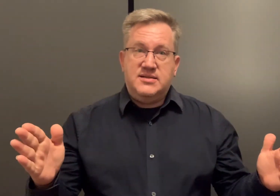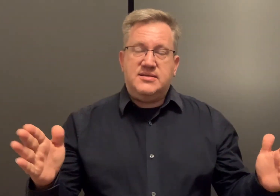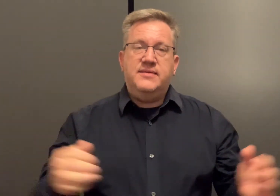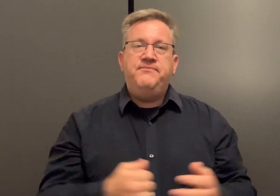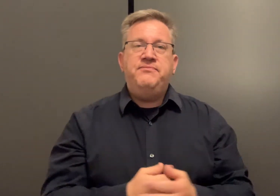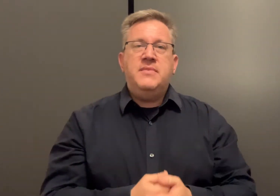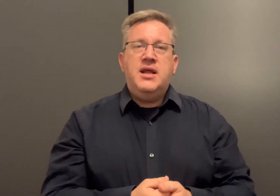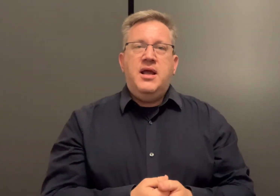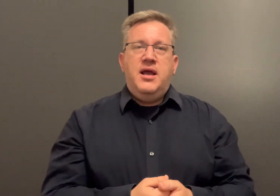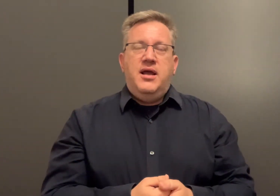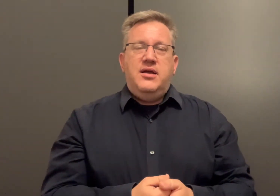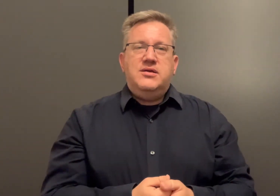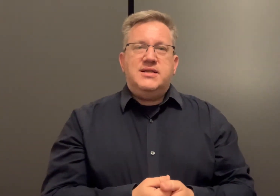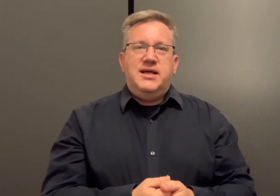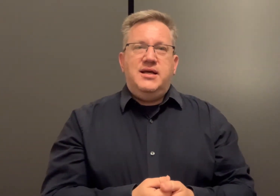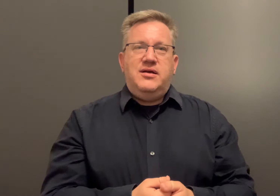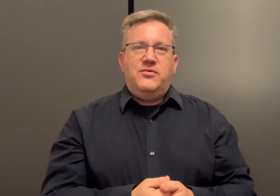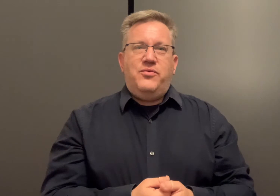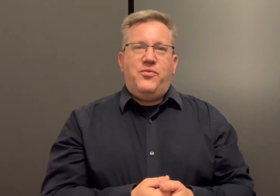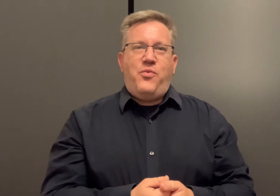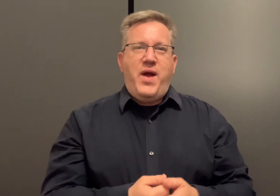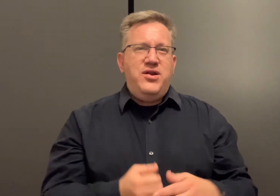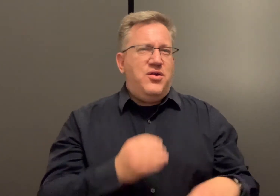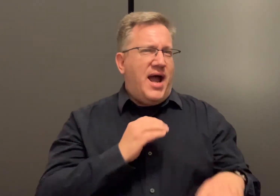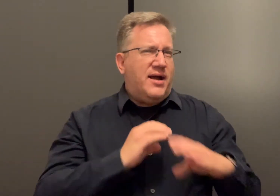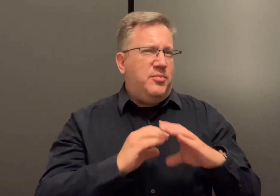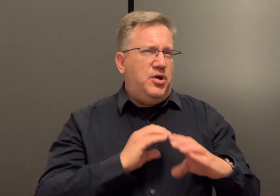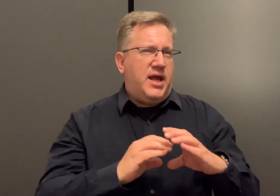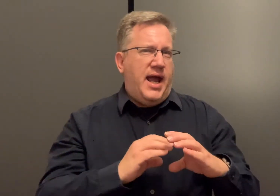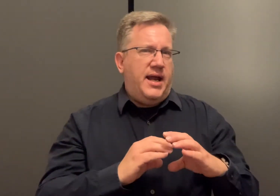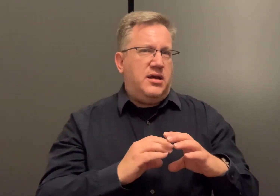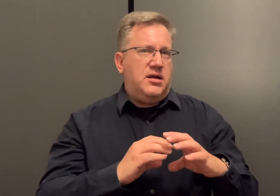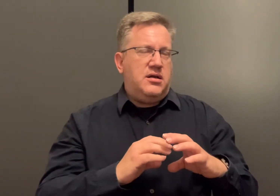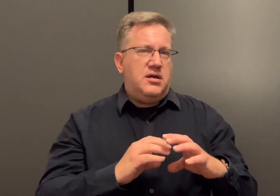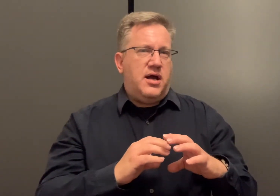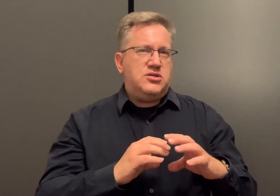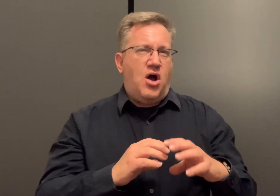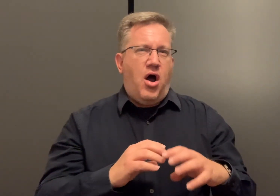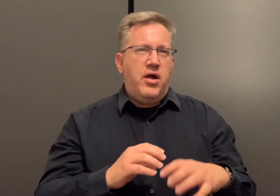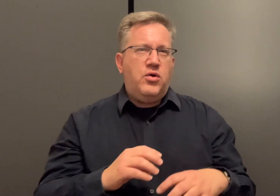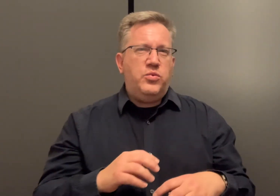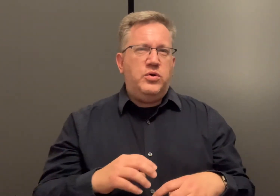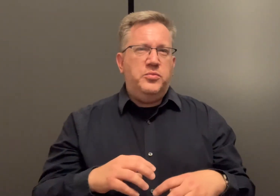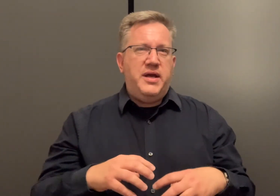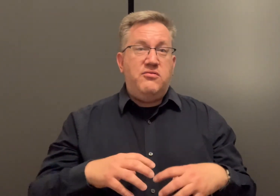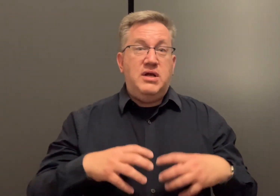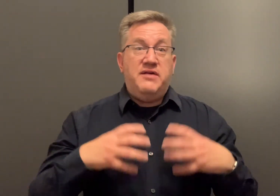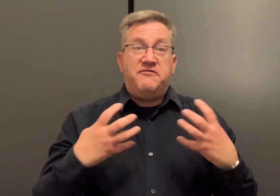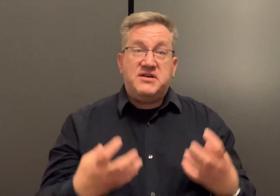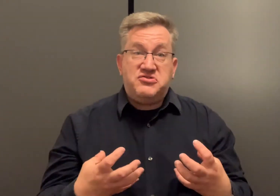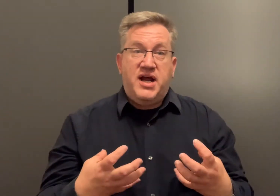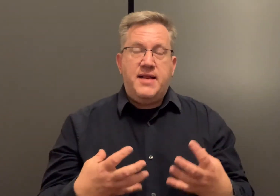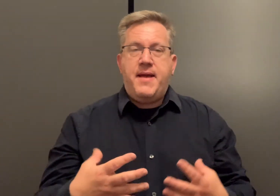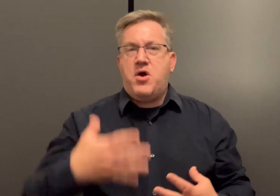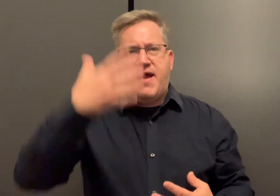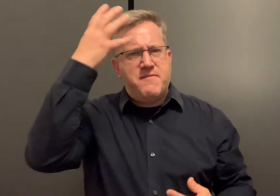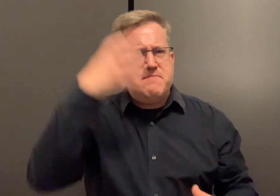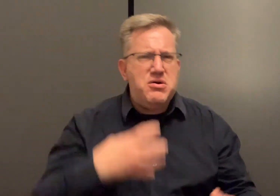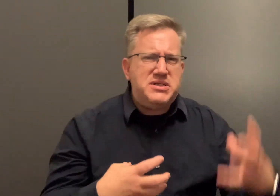sentence. You see, when you can't communicate, a child will be really frustrated and they might have a meltdown